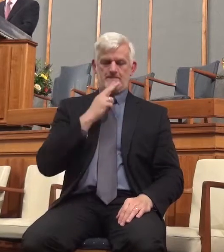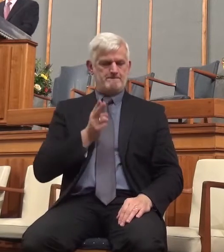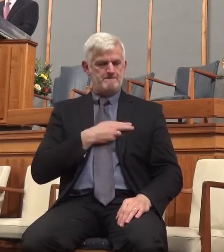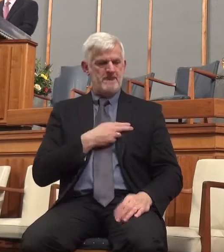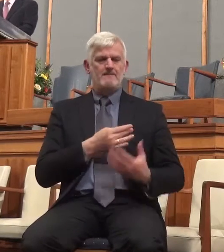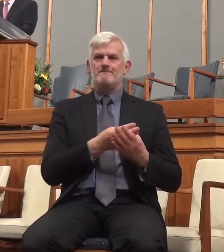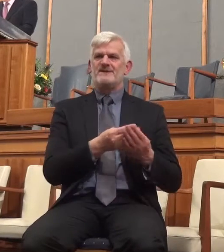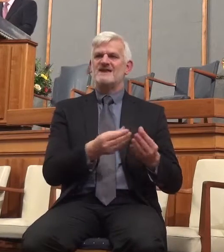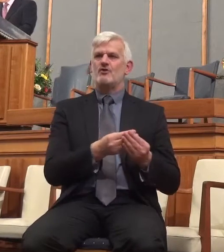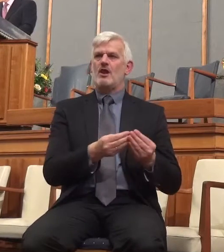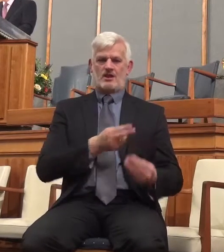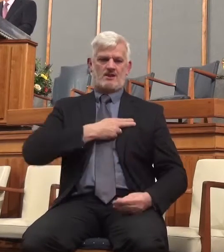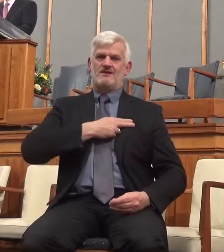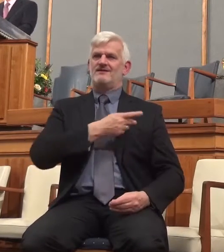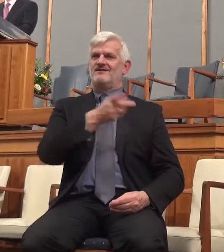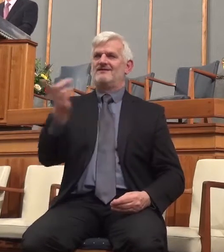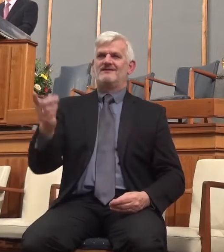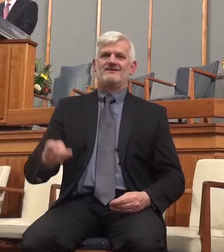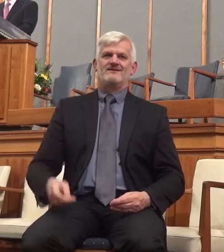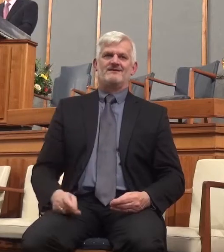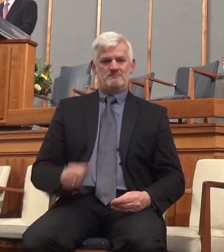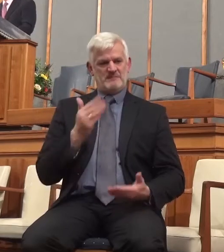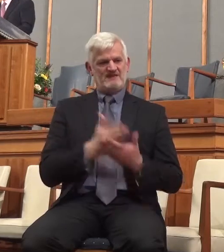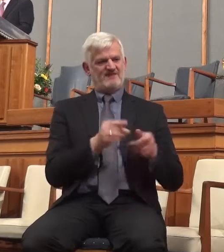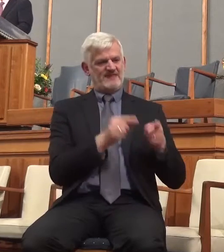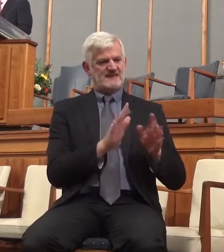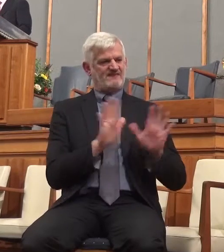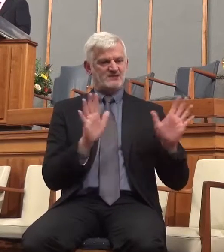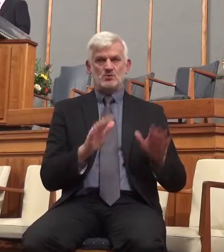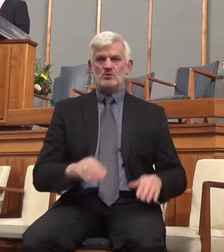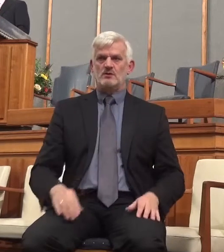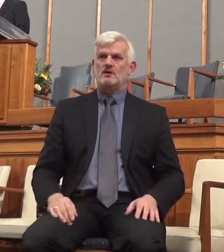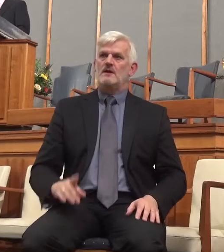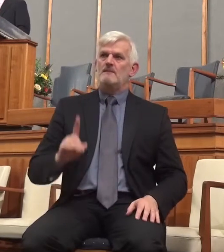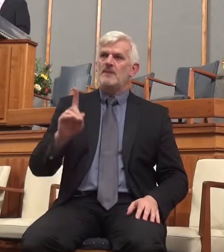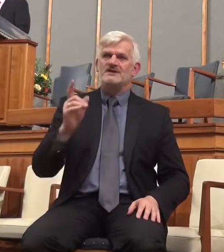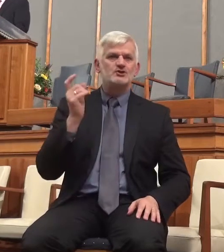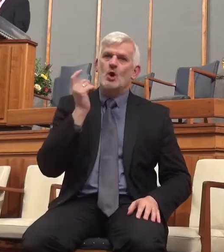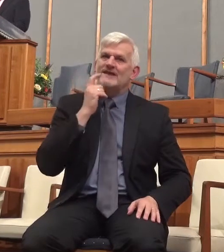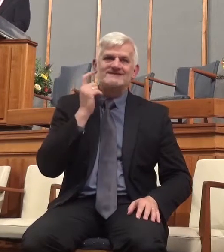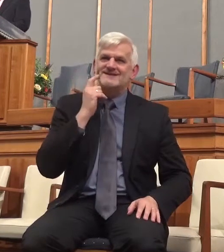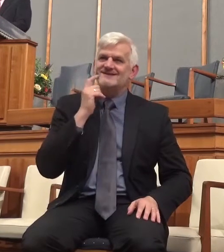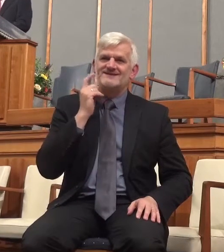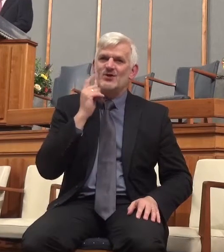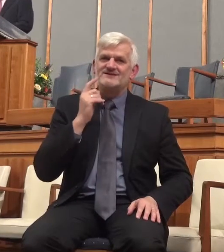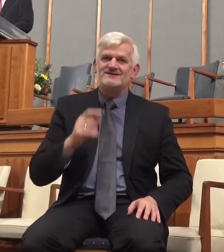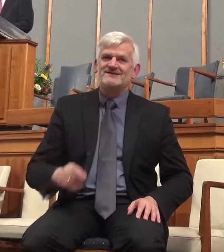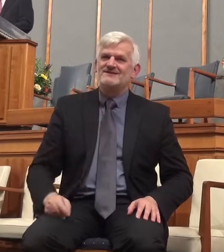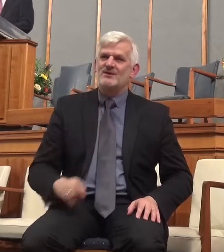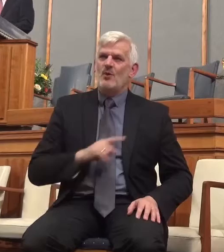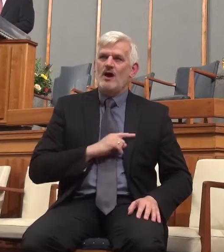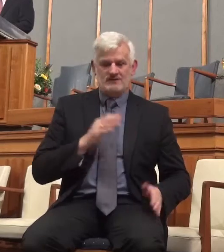no belief in anything outside that. That's not an easy thing to have no belief, because you actually have a